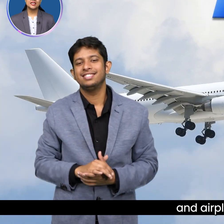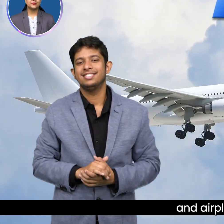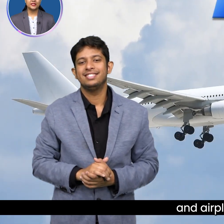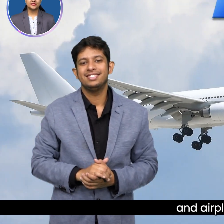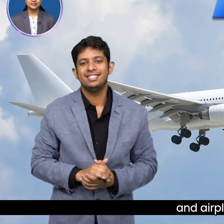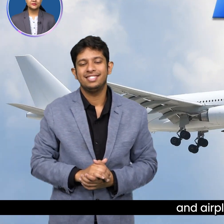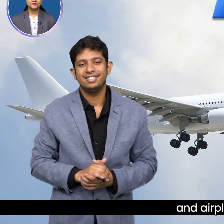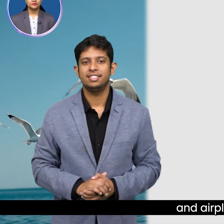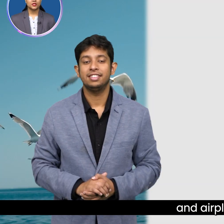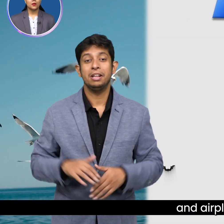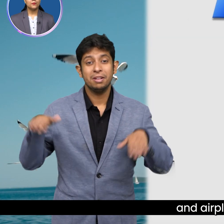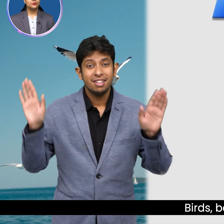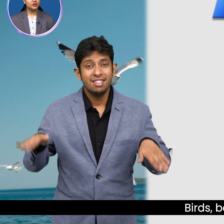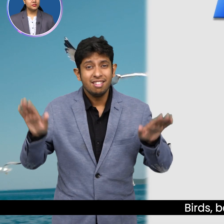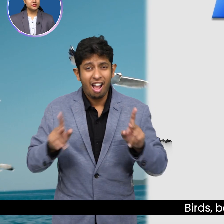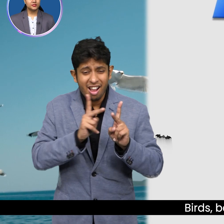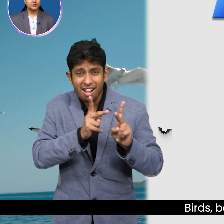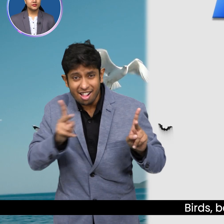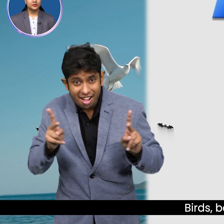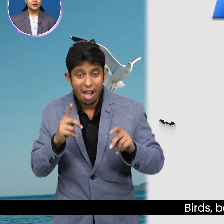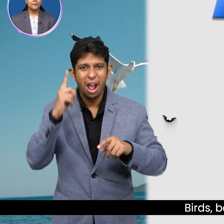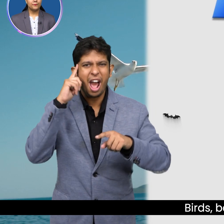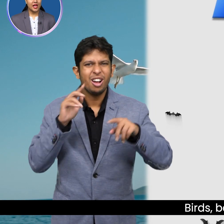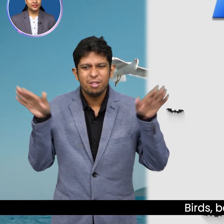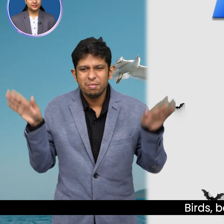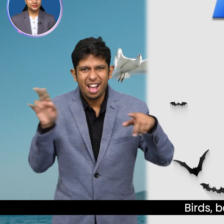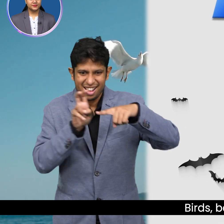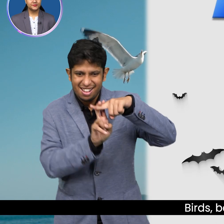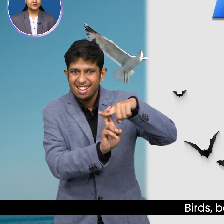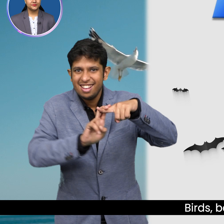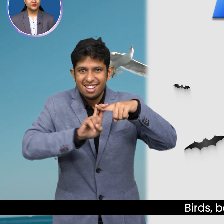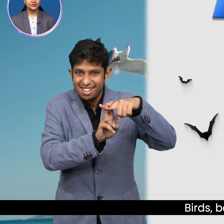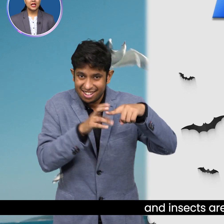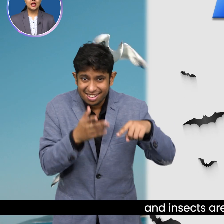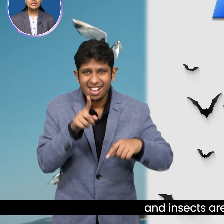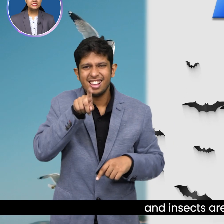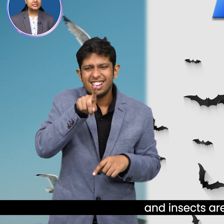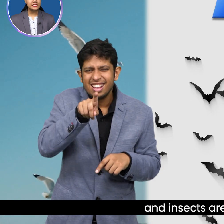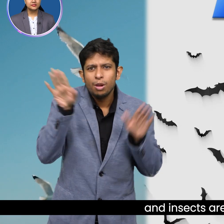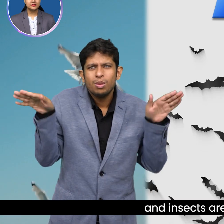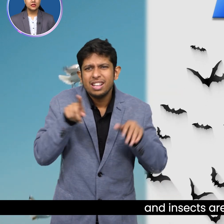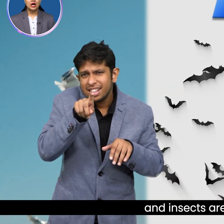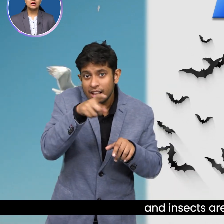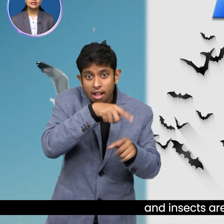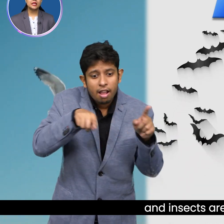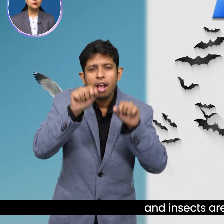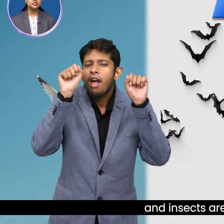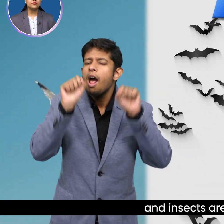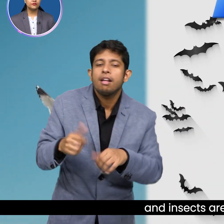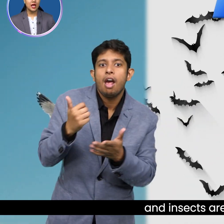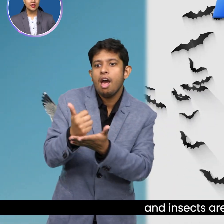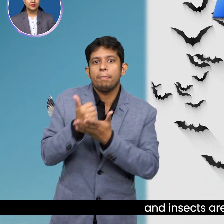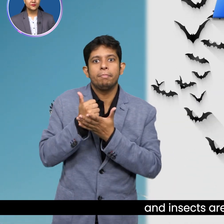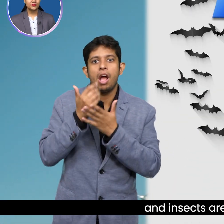and airplanes. Birds, bats, and insects are able